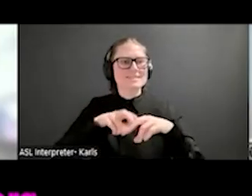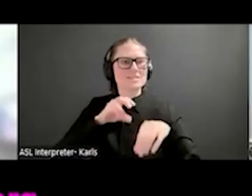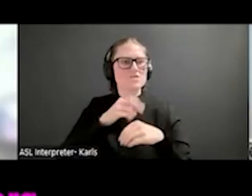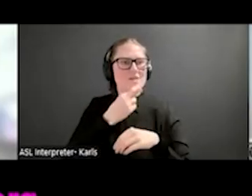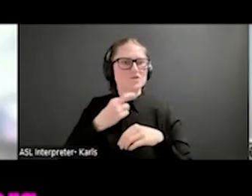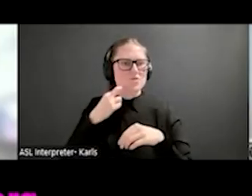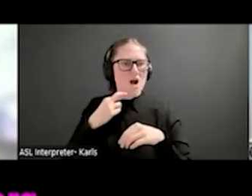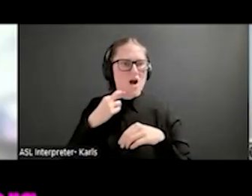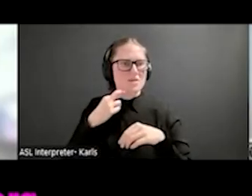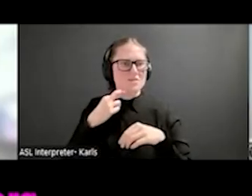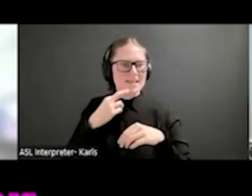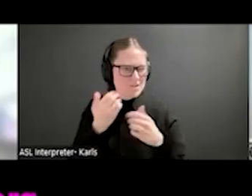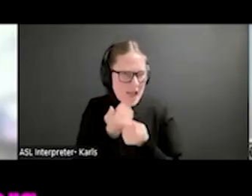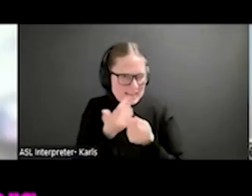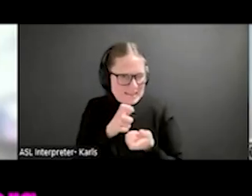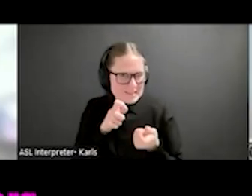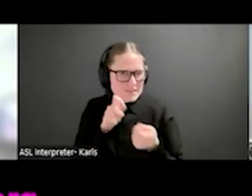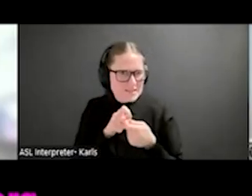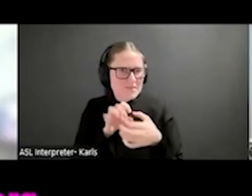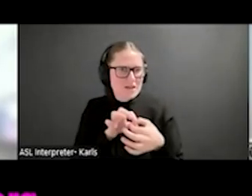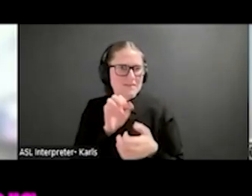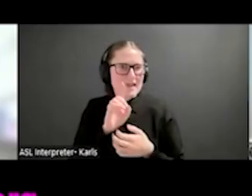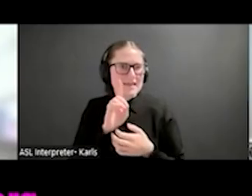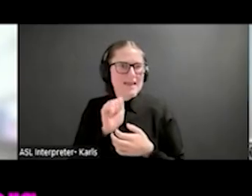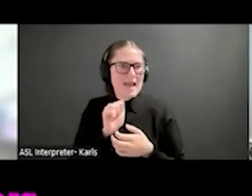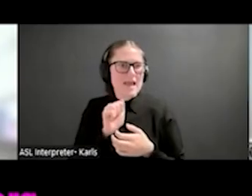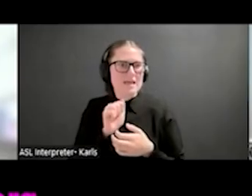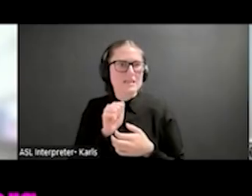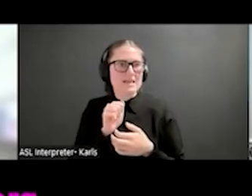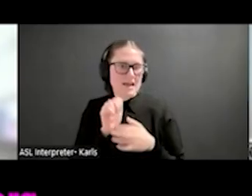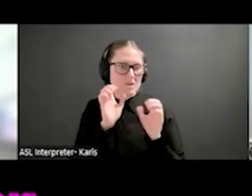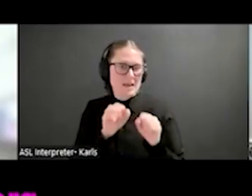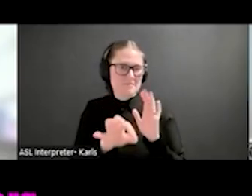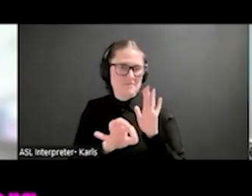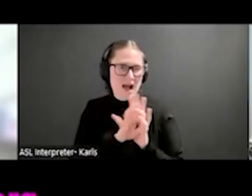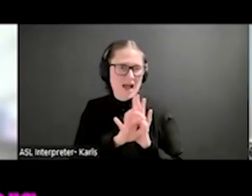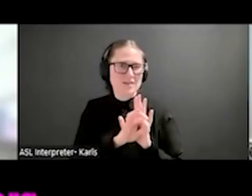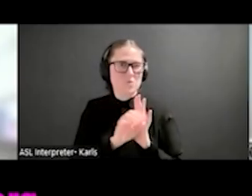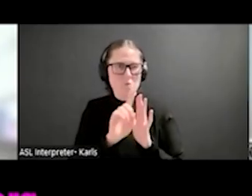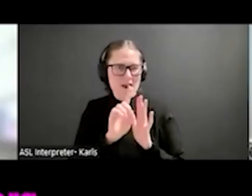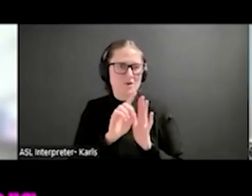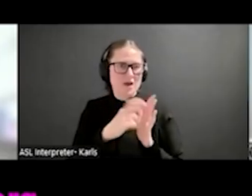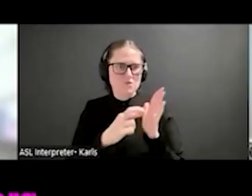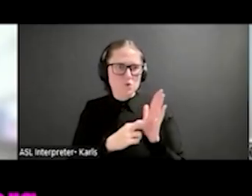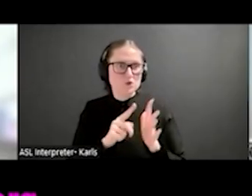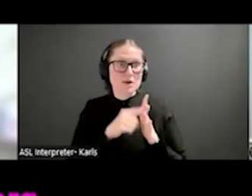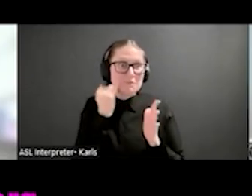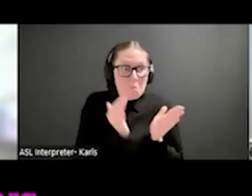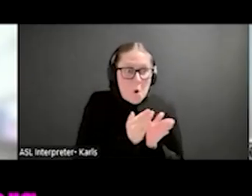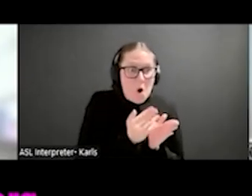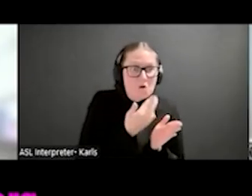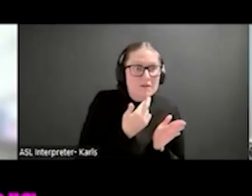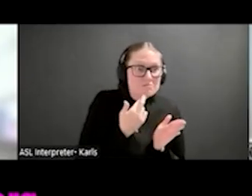but is there something specific in ADA that one could go find? I'm not aware of that. I'm more aware of the